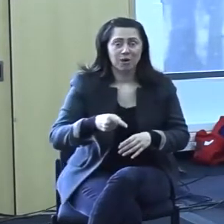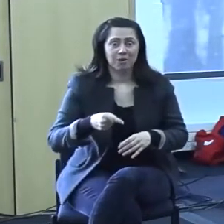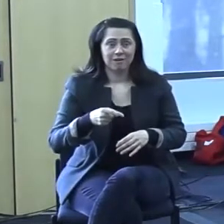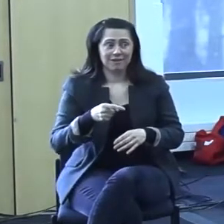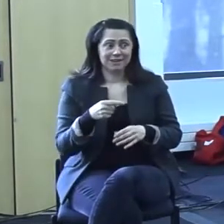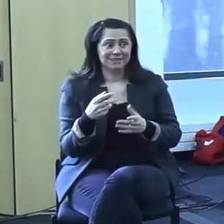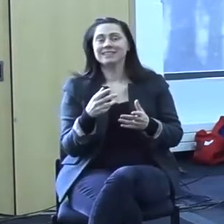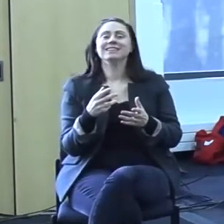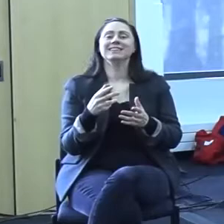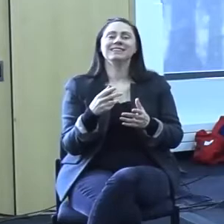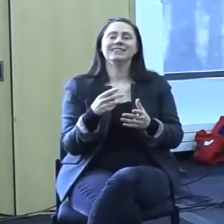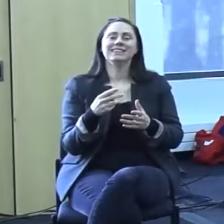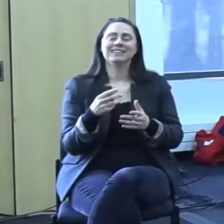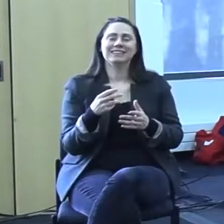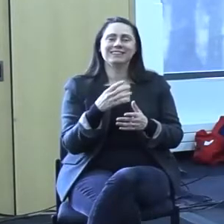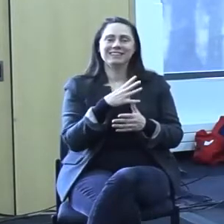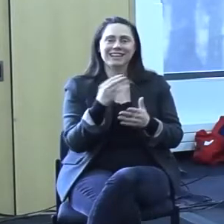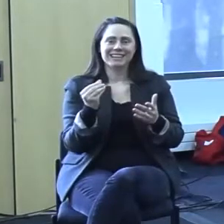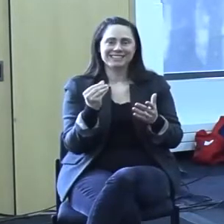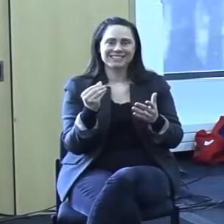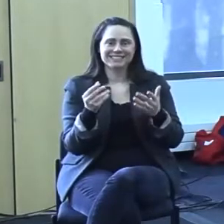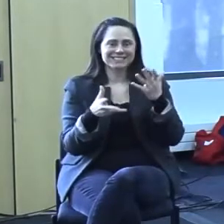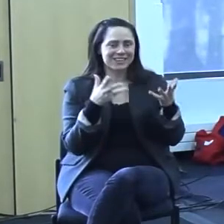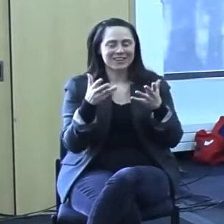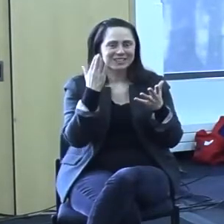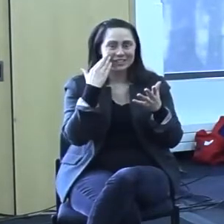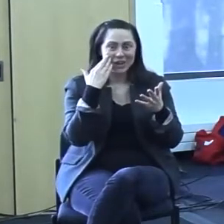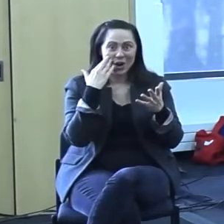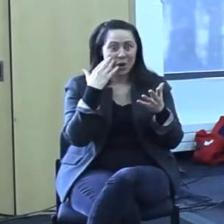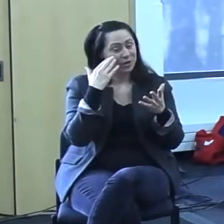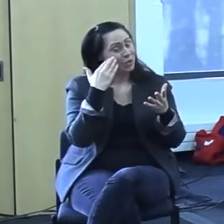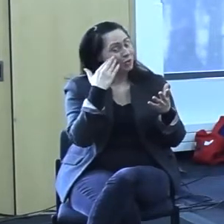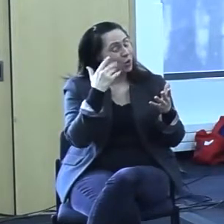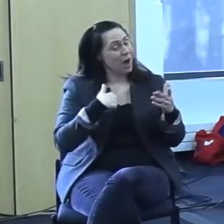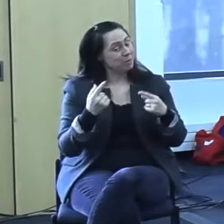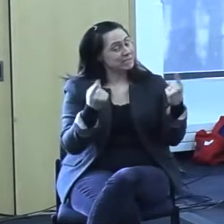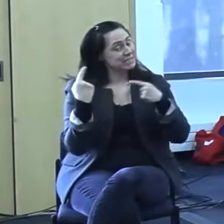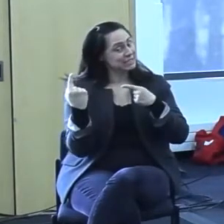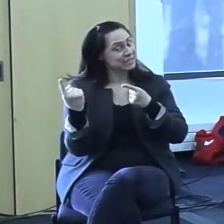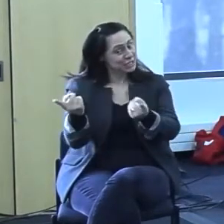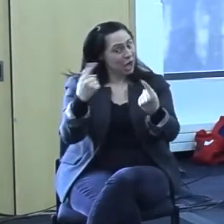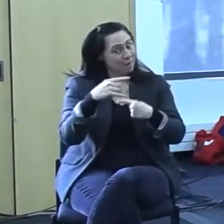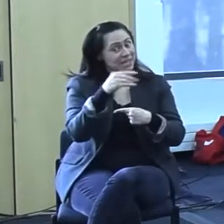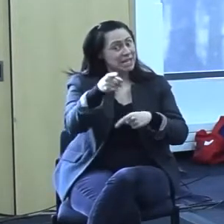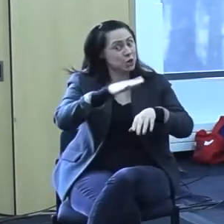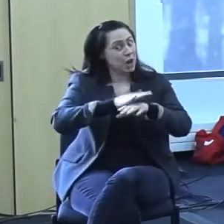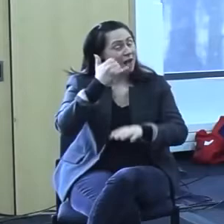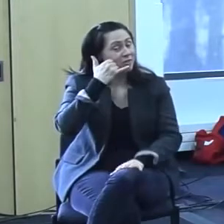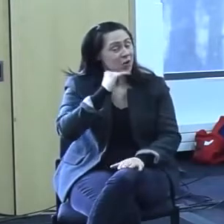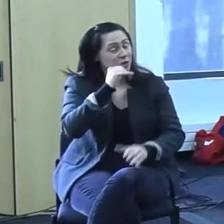you came straight at me. You knew I was coming, and you were on your phone,